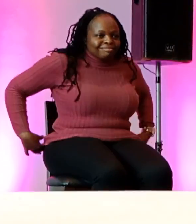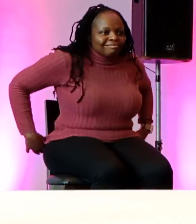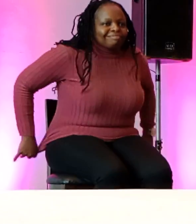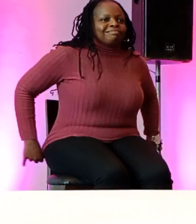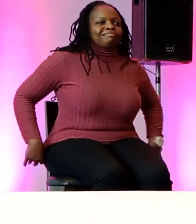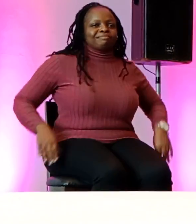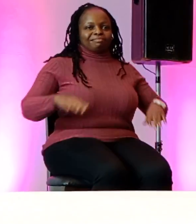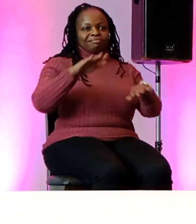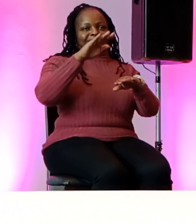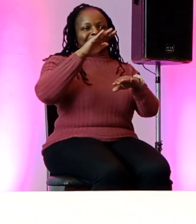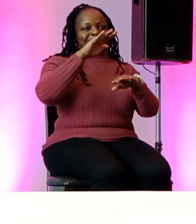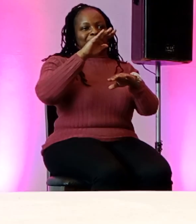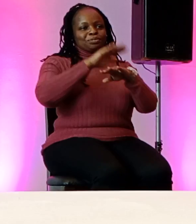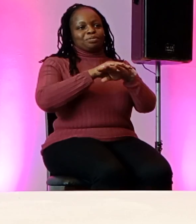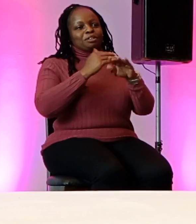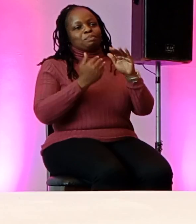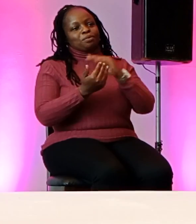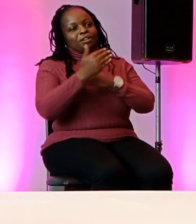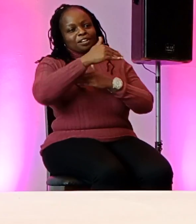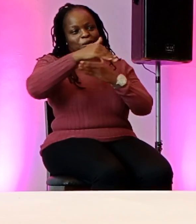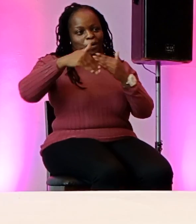Good morning, everyone.